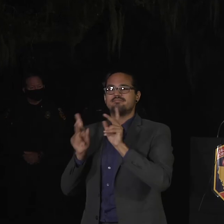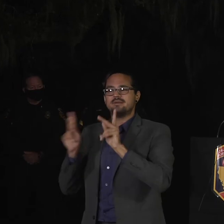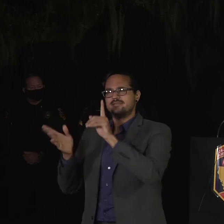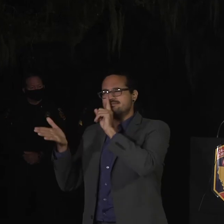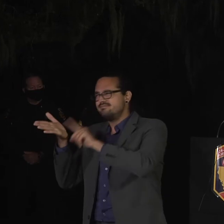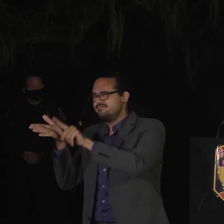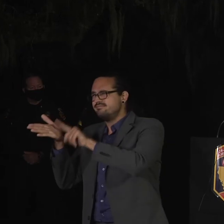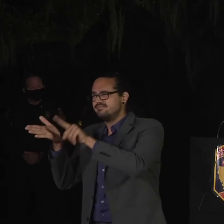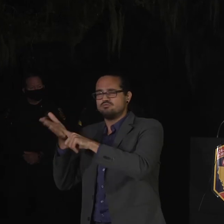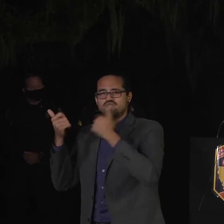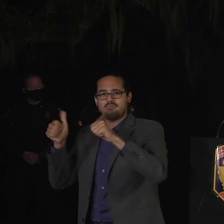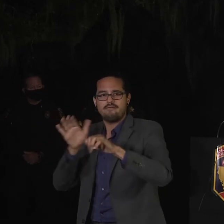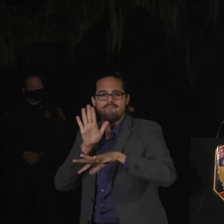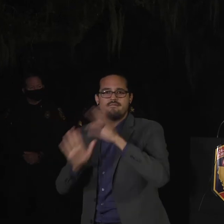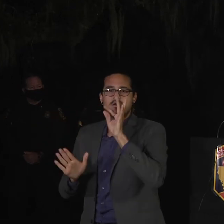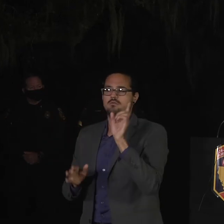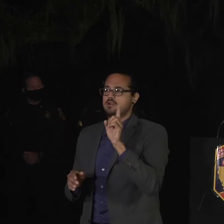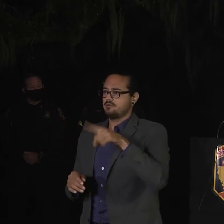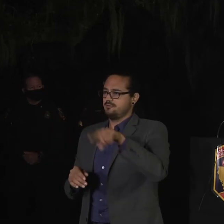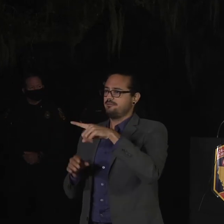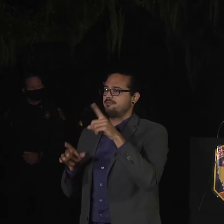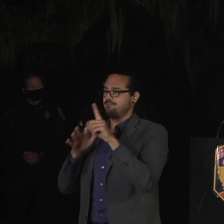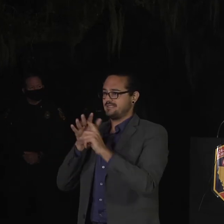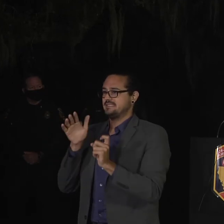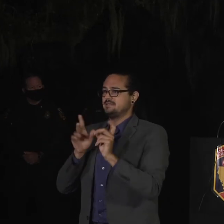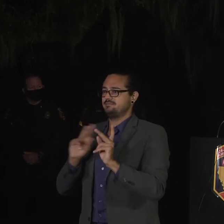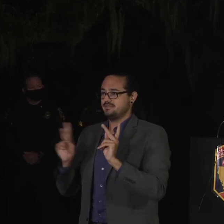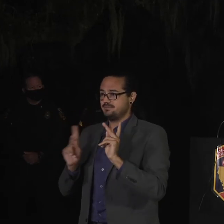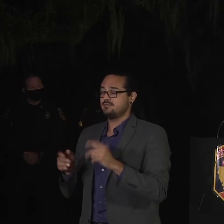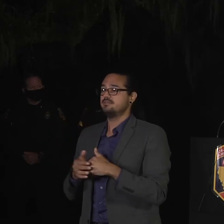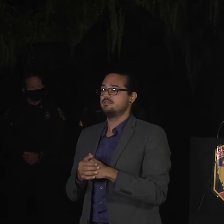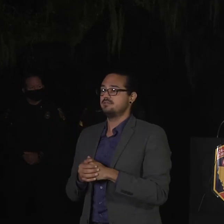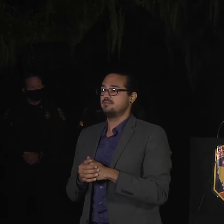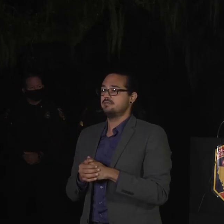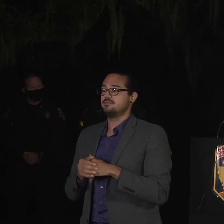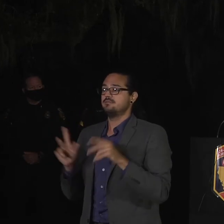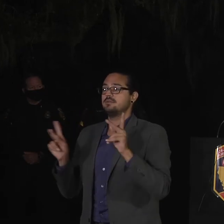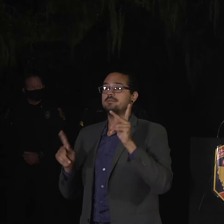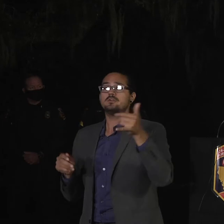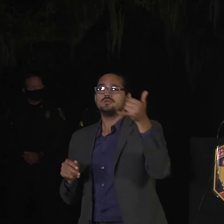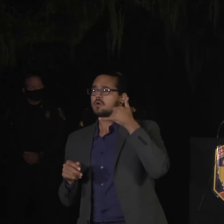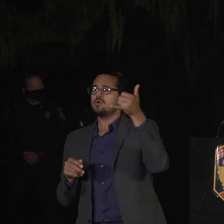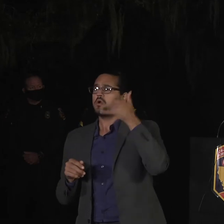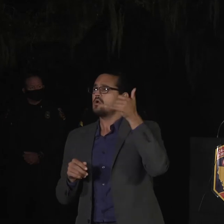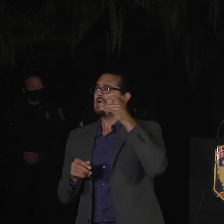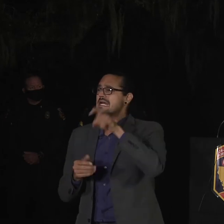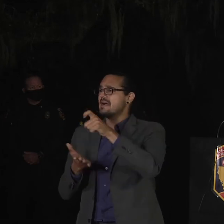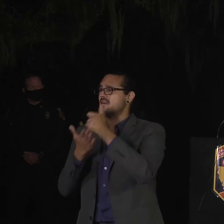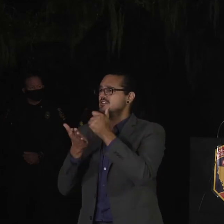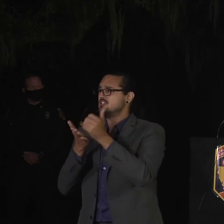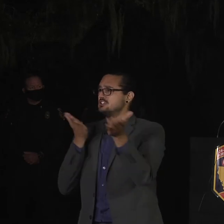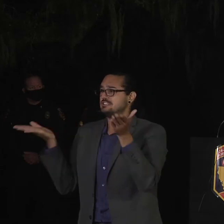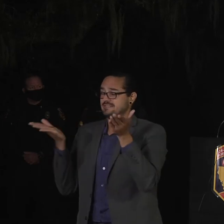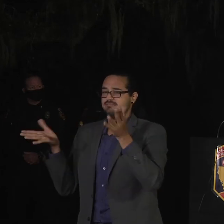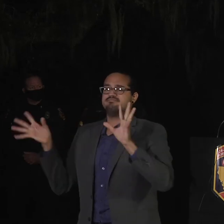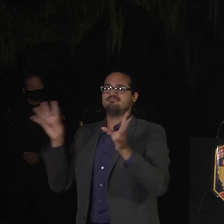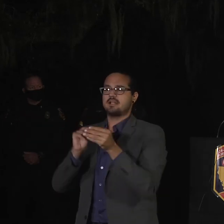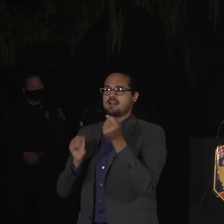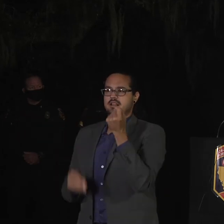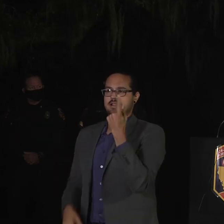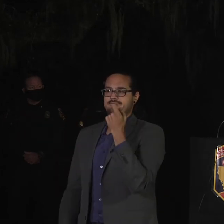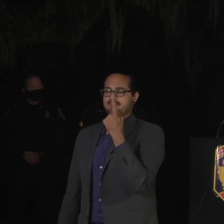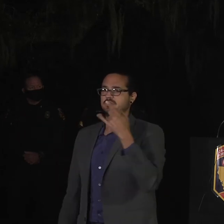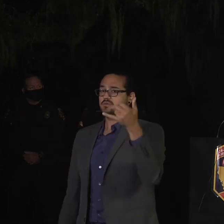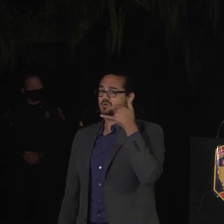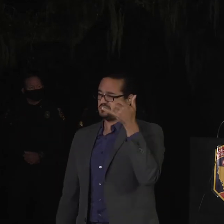for service, like I said, it was a relatively quiet night. 11 total, 5 welfare checks our guys went out on, as well as they went out to